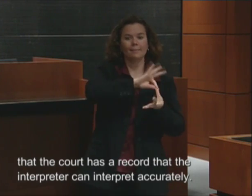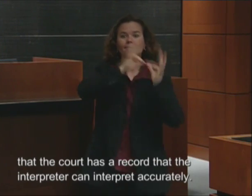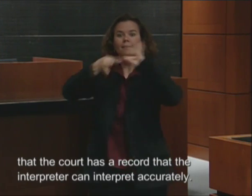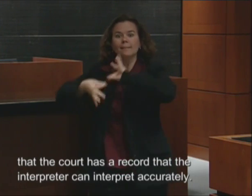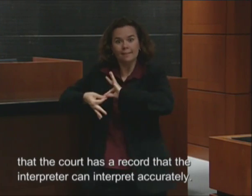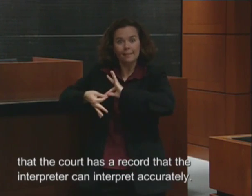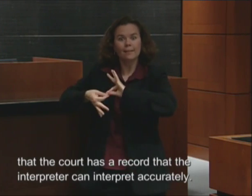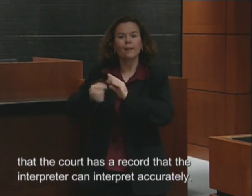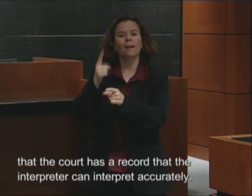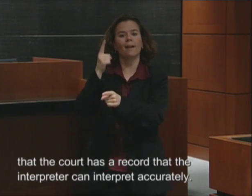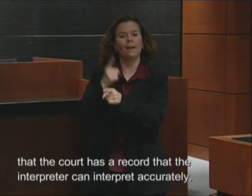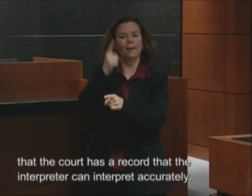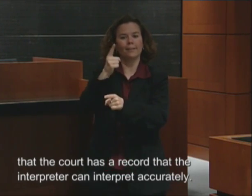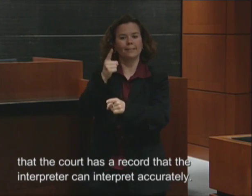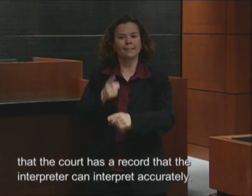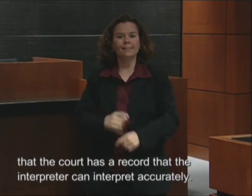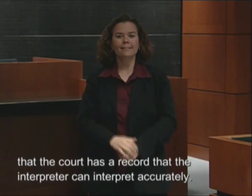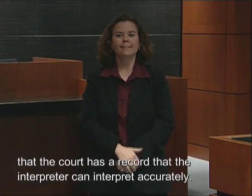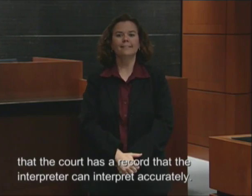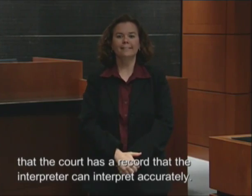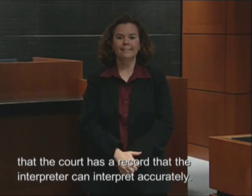interpret accurately.